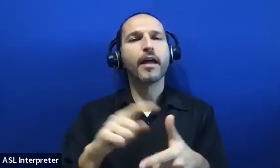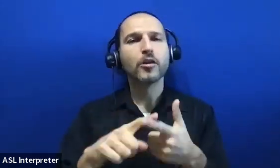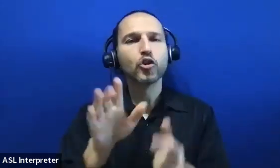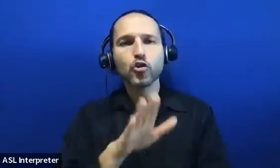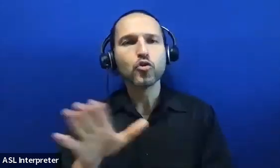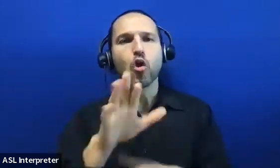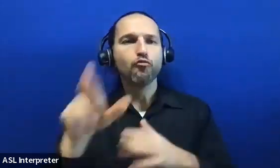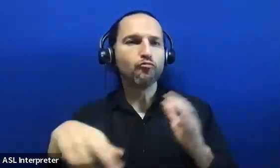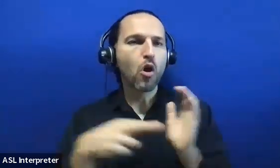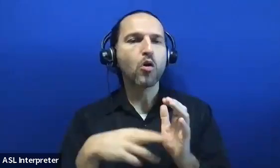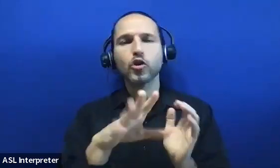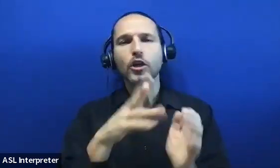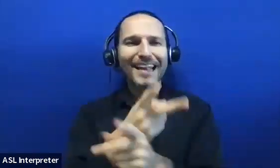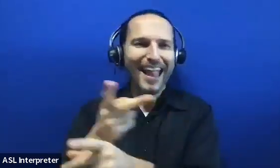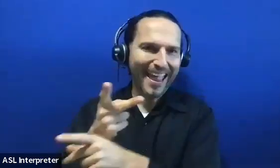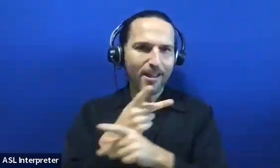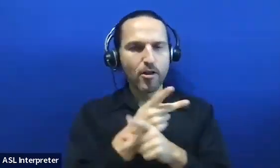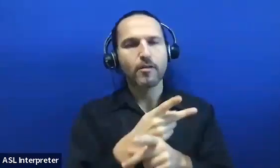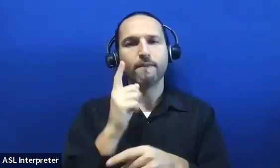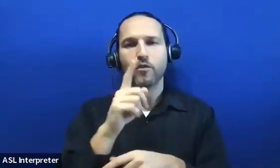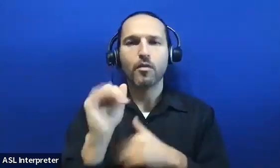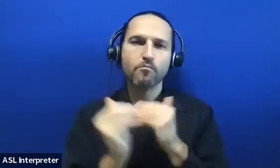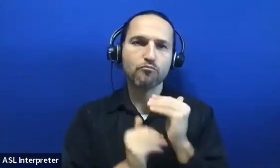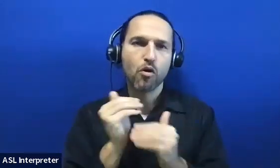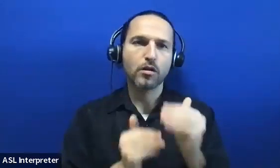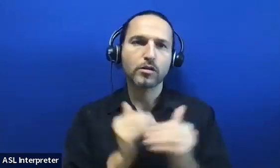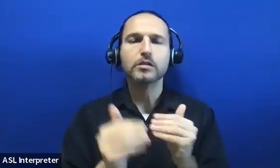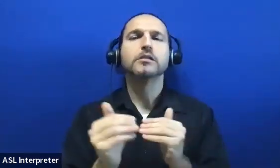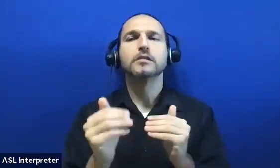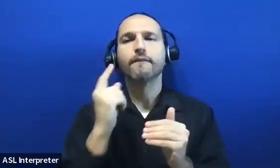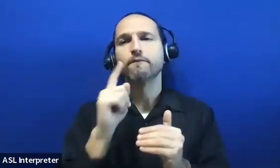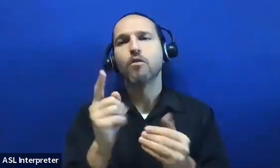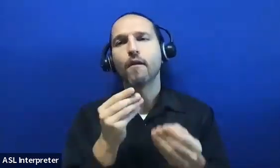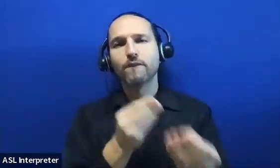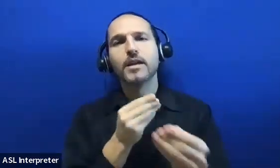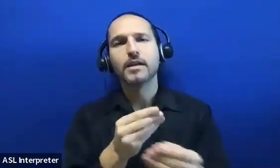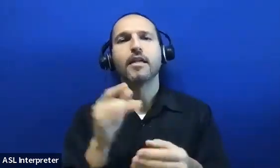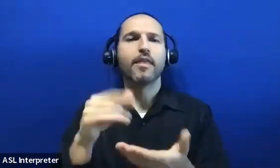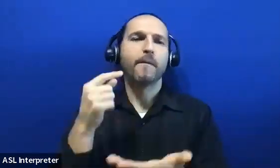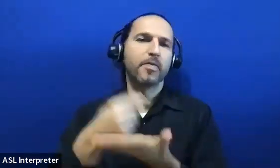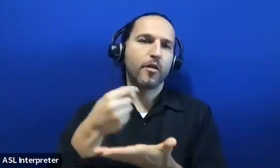as caregivers and parents are in the progress that children can make in feeding therapy.